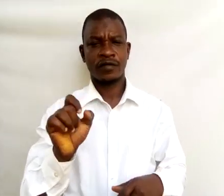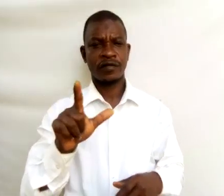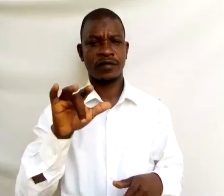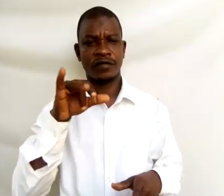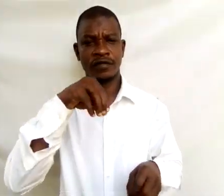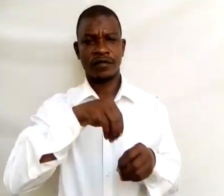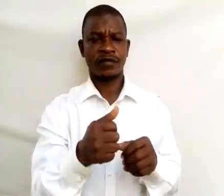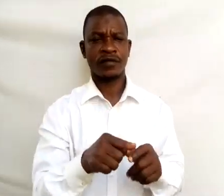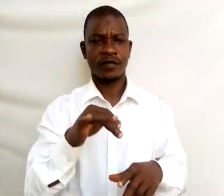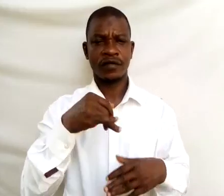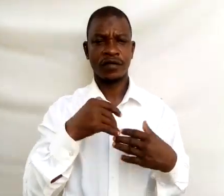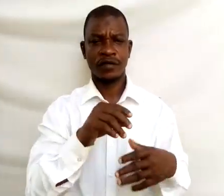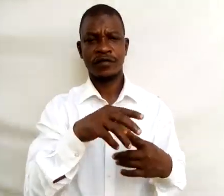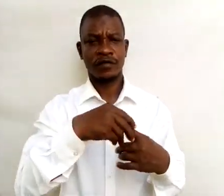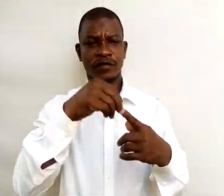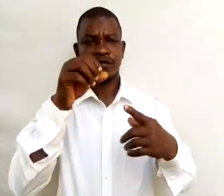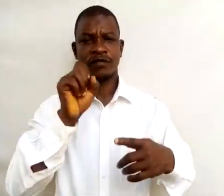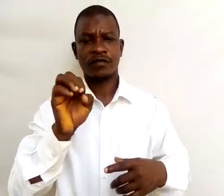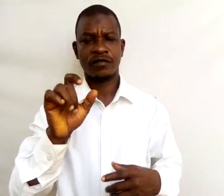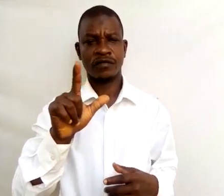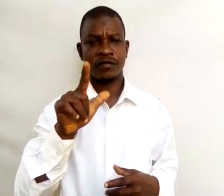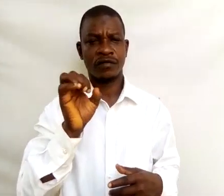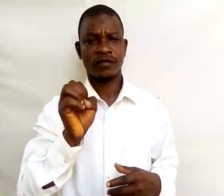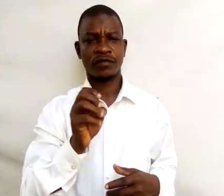X has a unique element in Y.